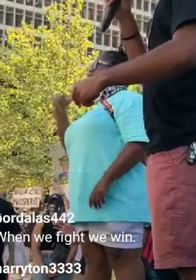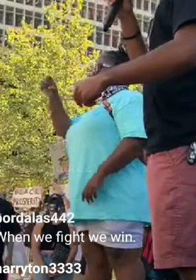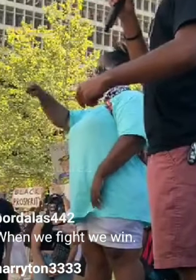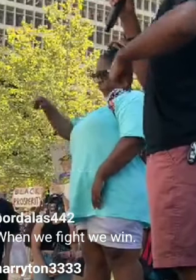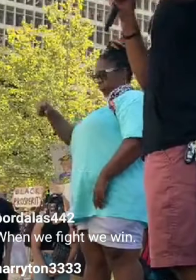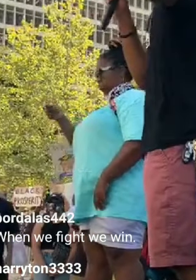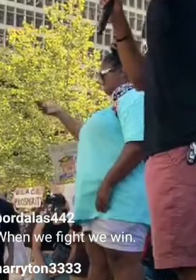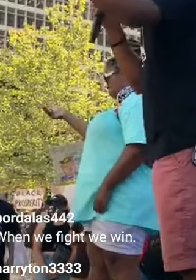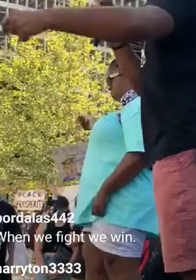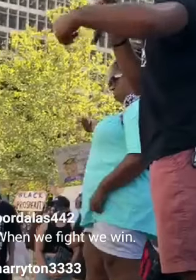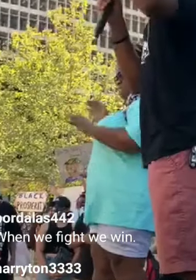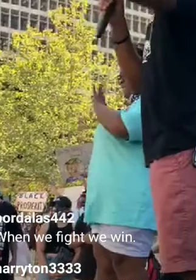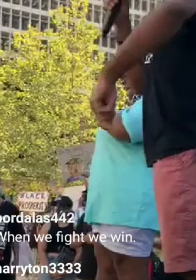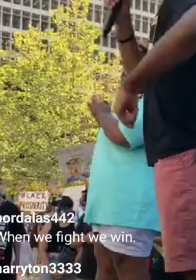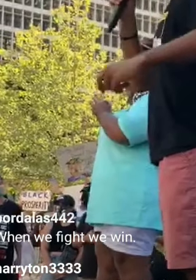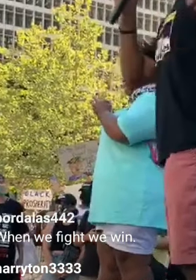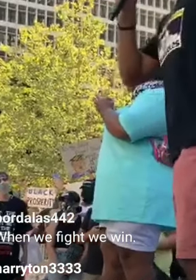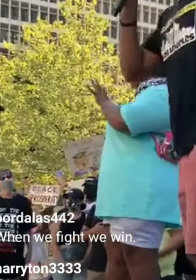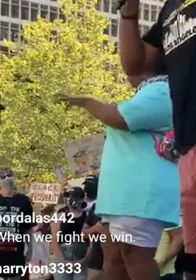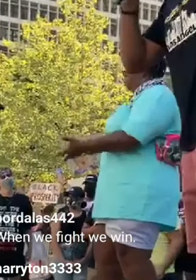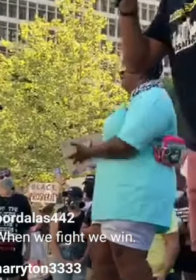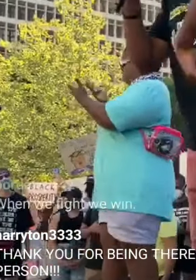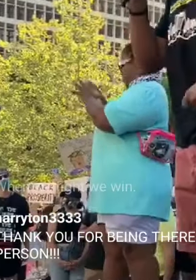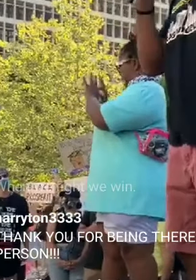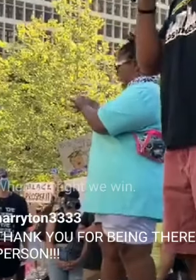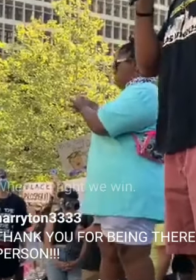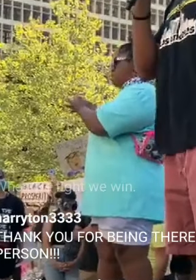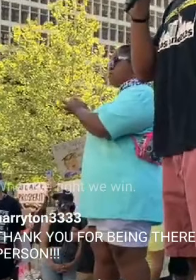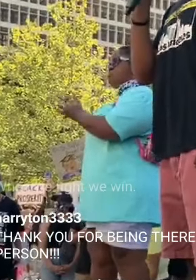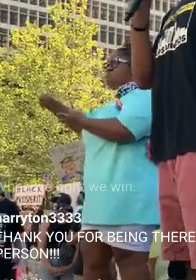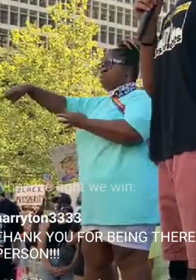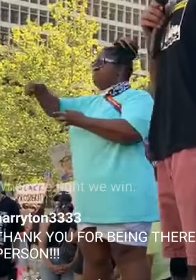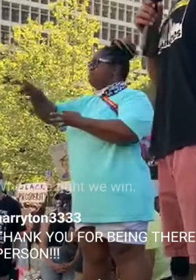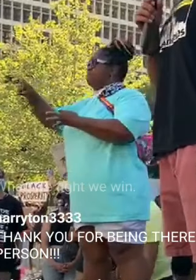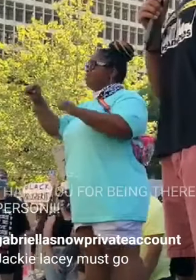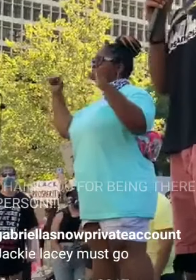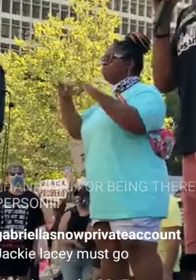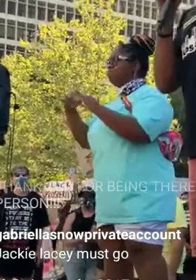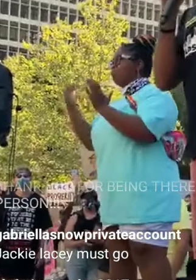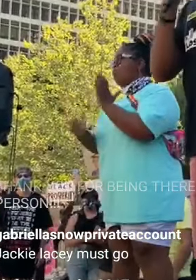families that we must center and uplift, that's why we gotta keep coming back, y'all.